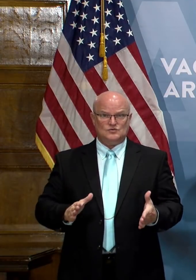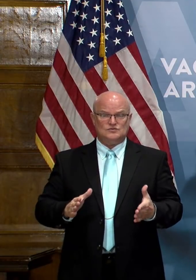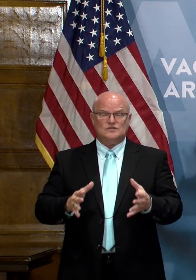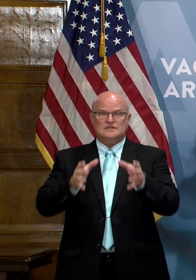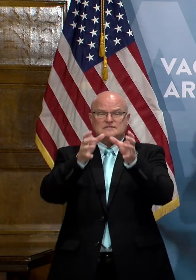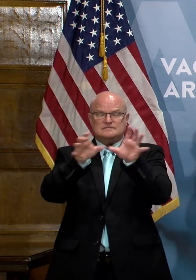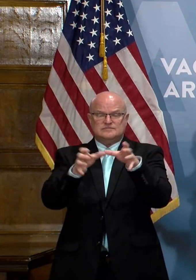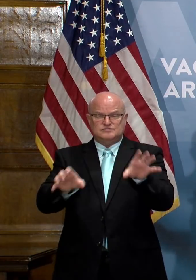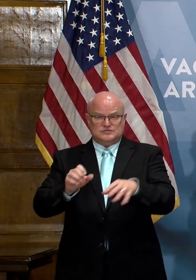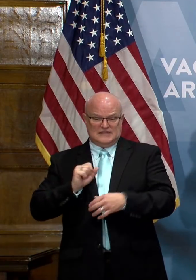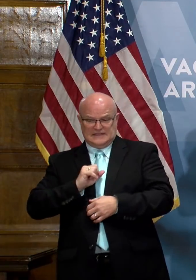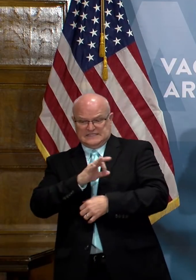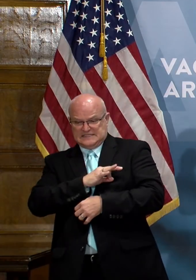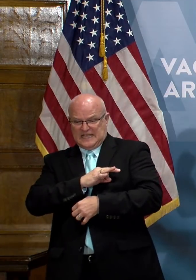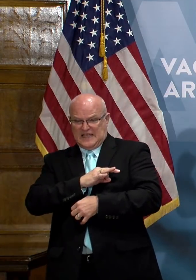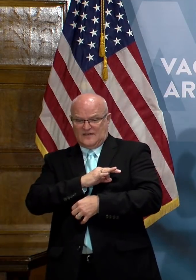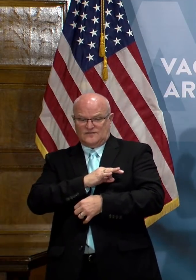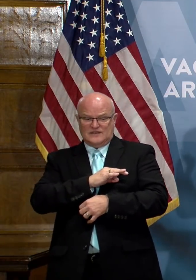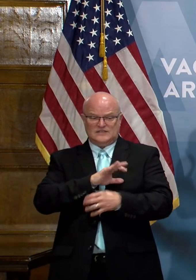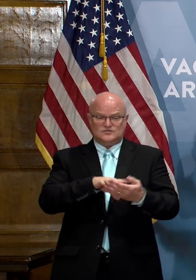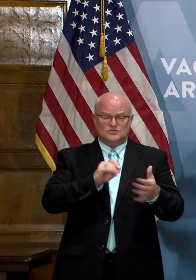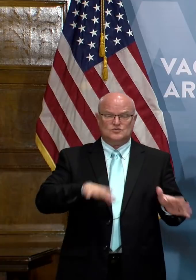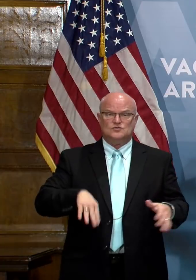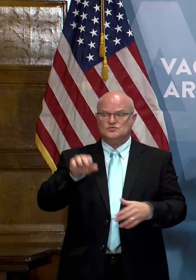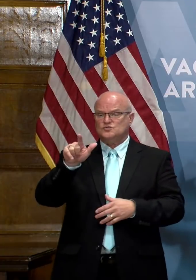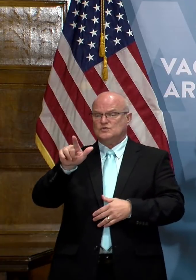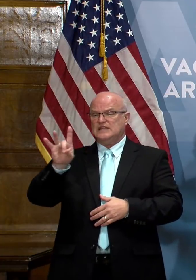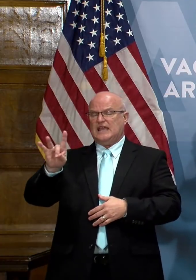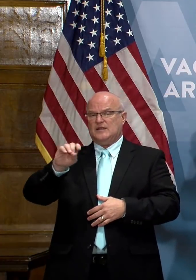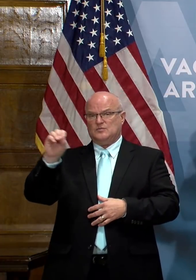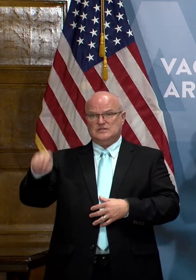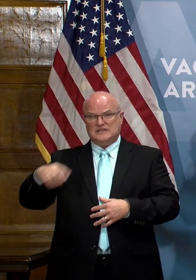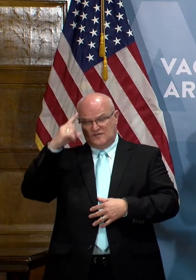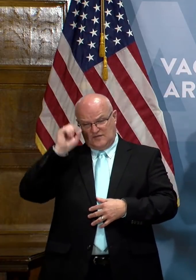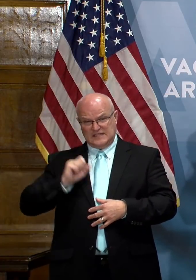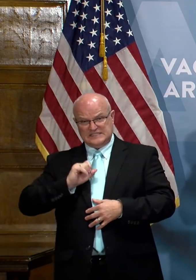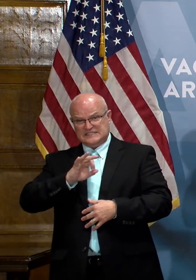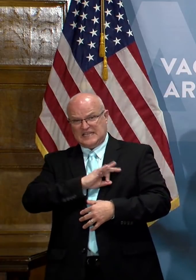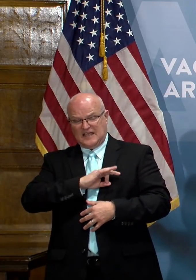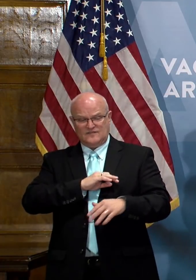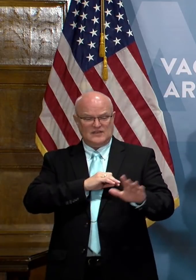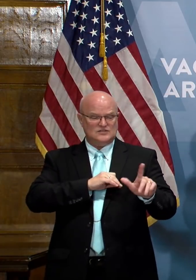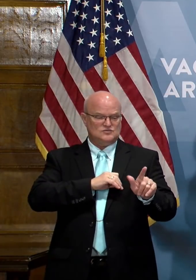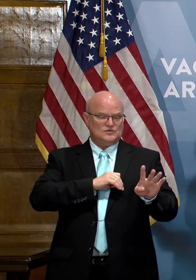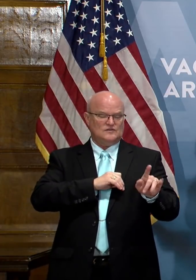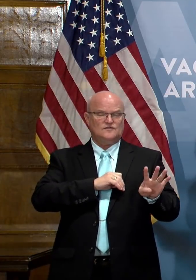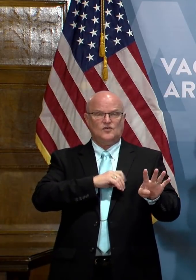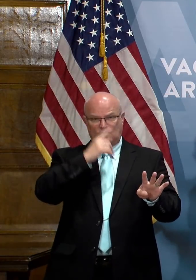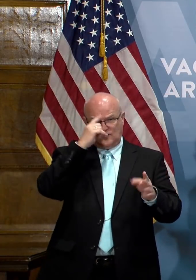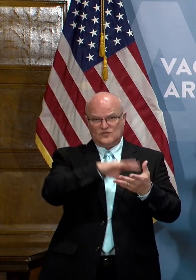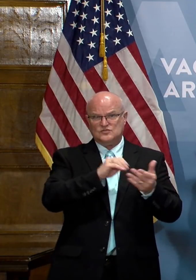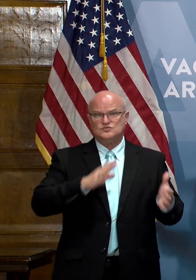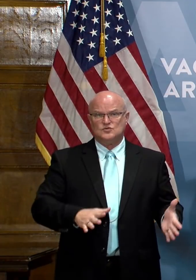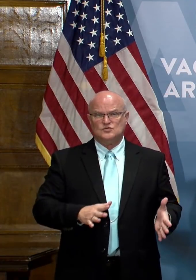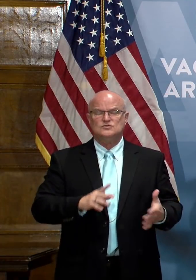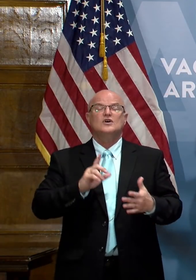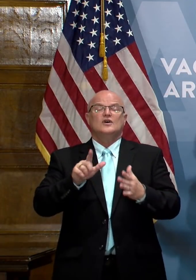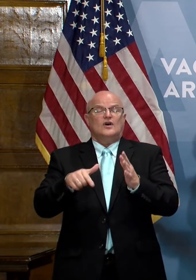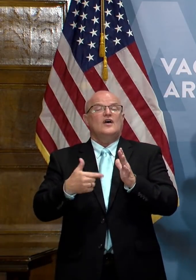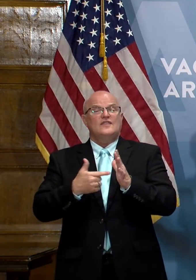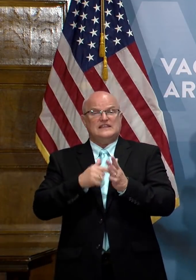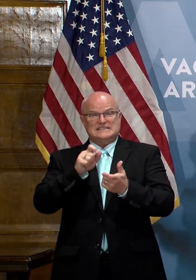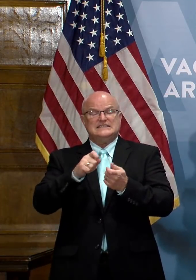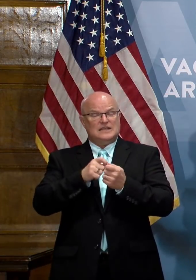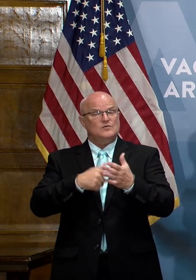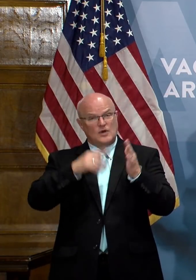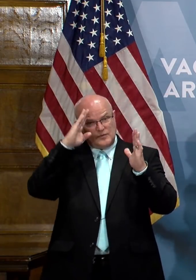break it into the staff and the students, it's 28% for the staff and 24% for the students. So this is exactly